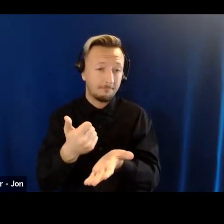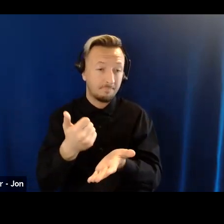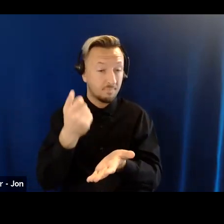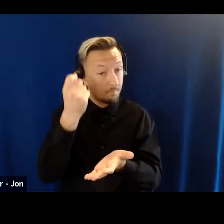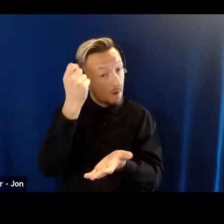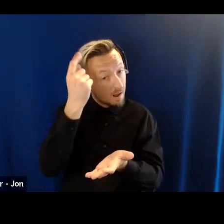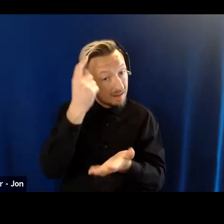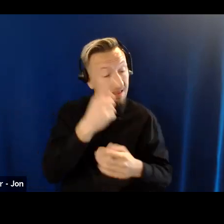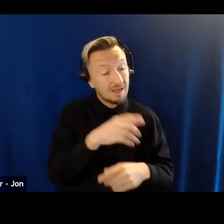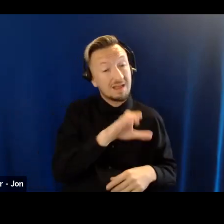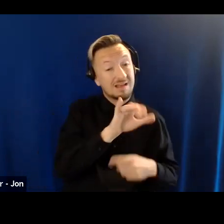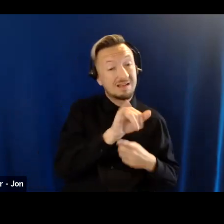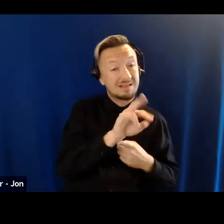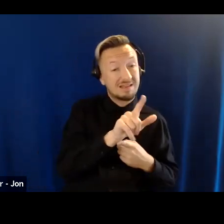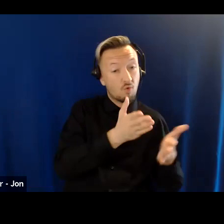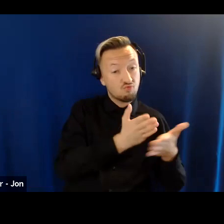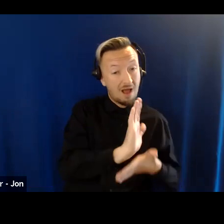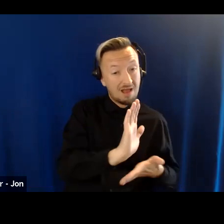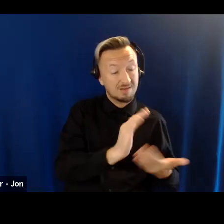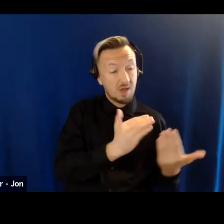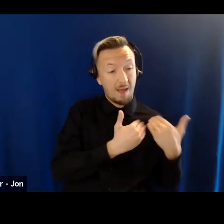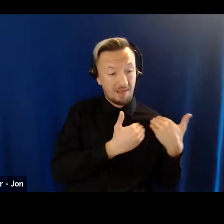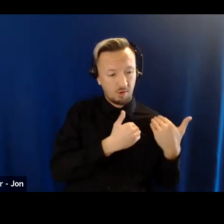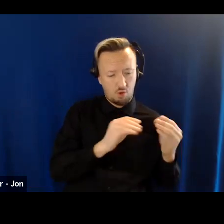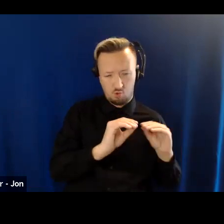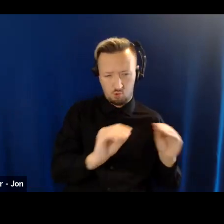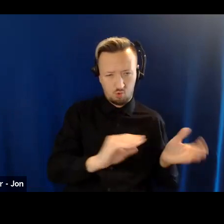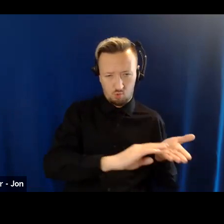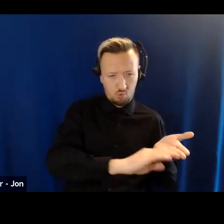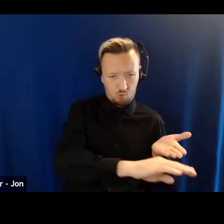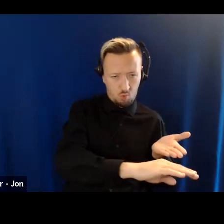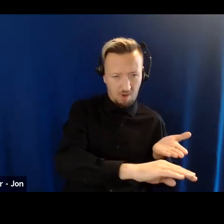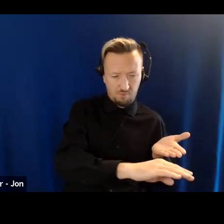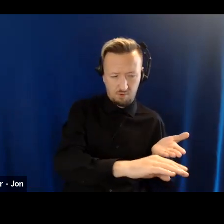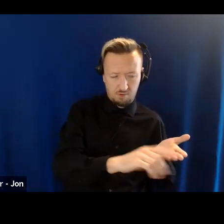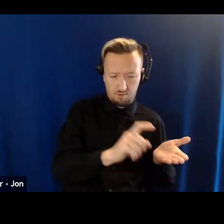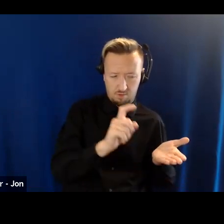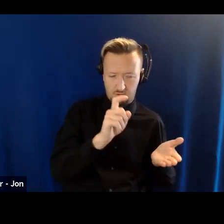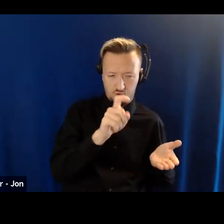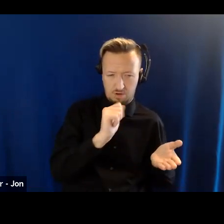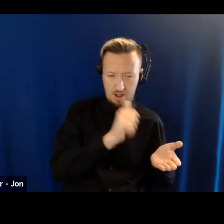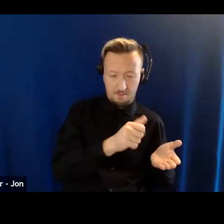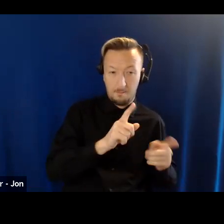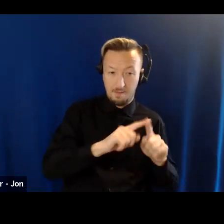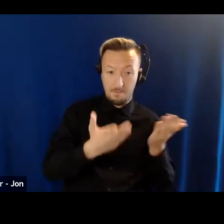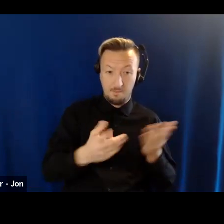rights obligations in disasters, it will probably surprise you to learn